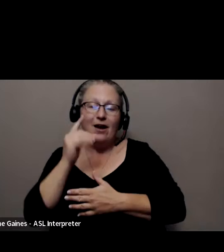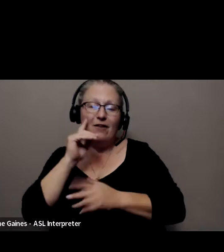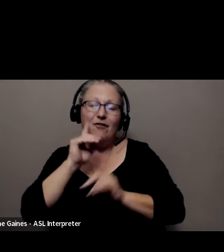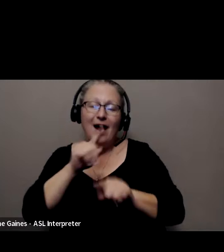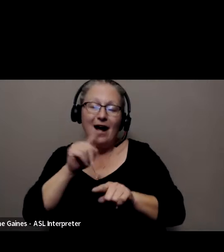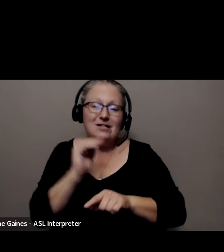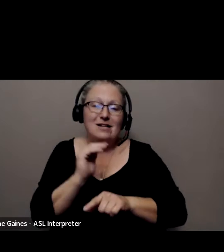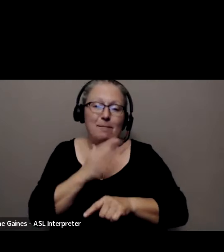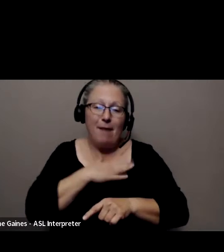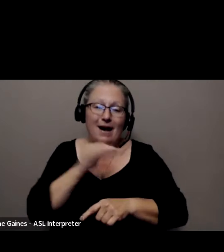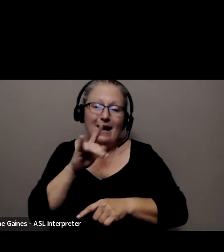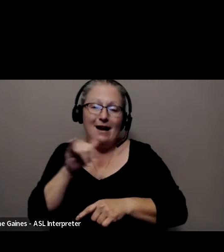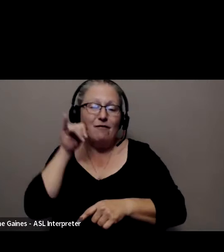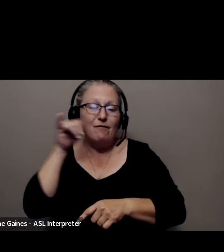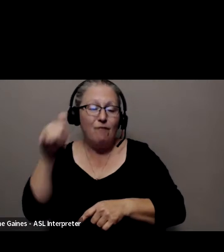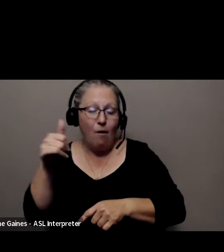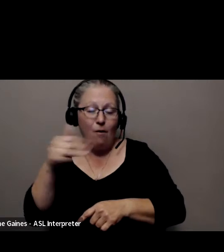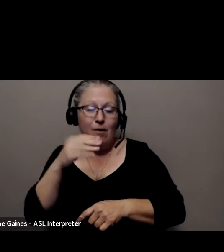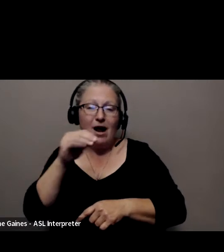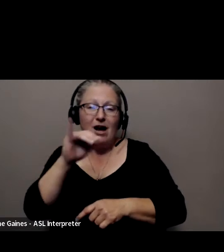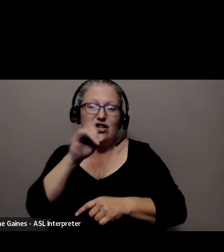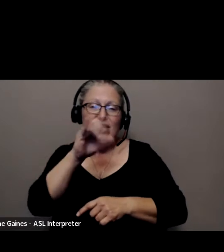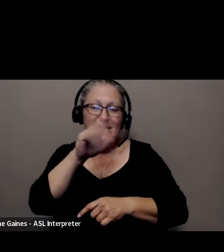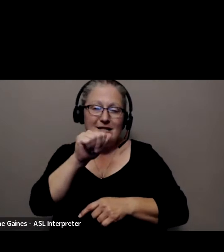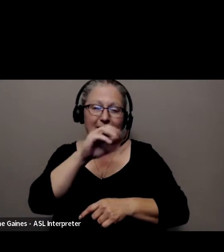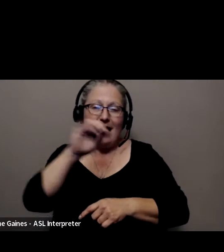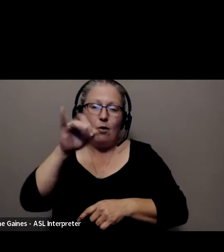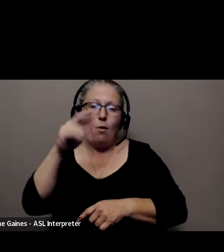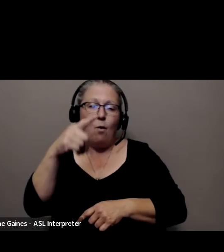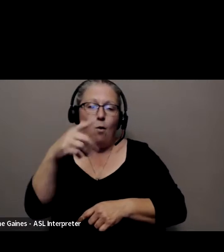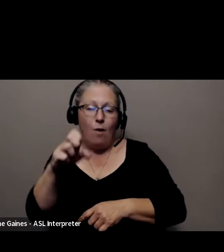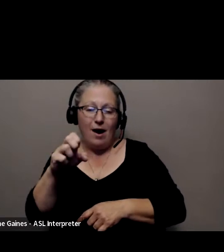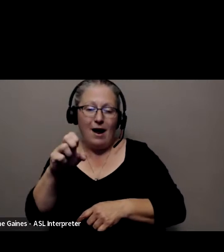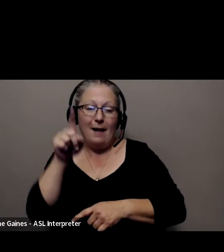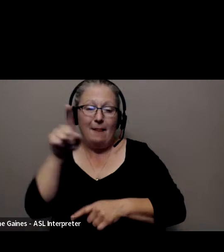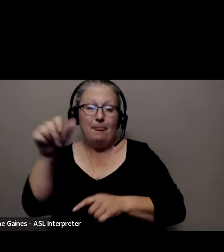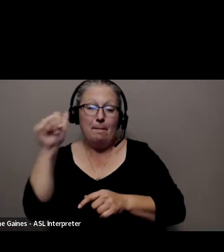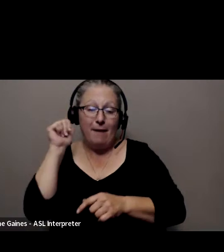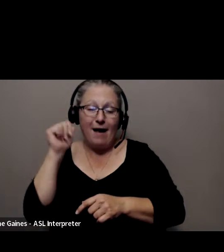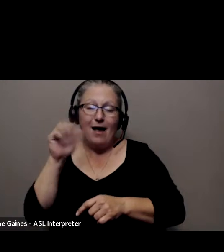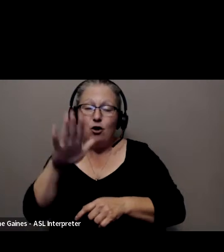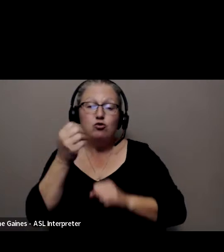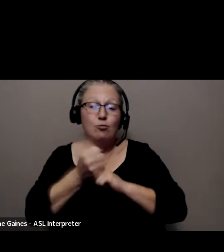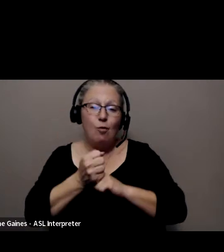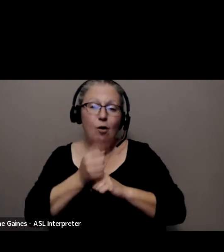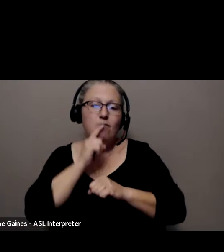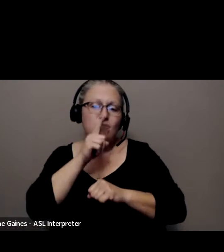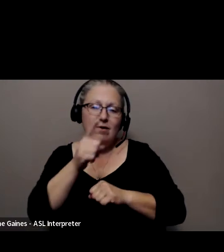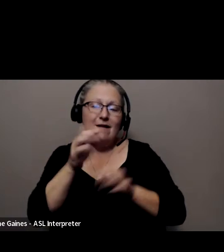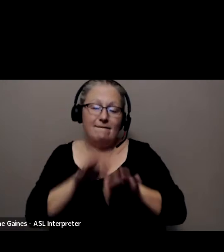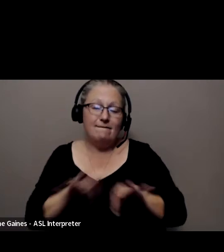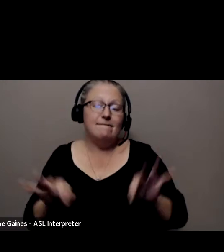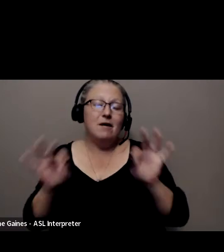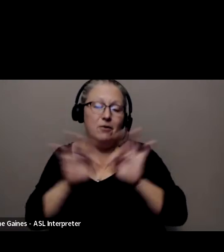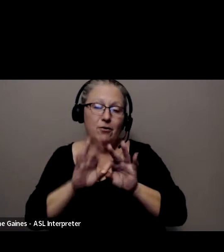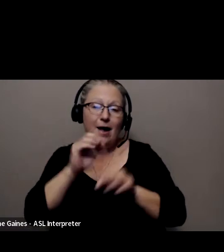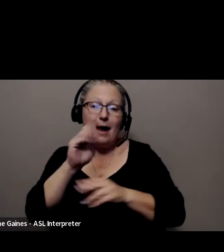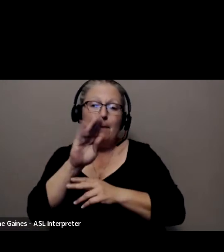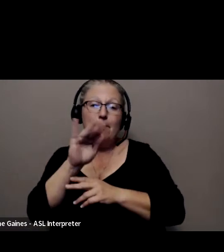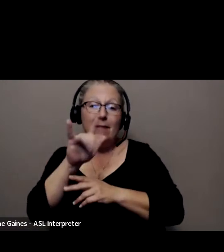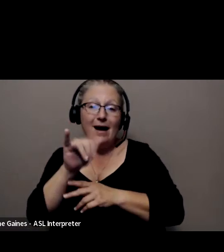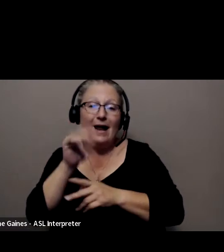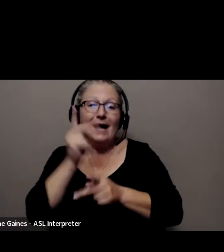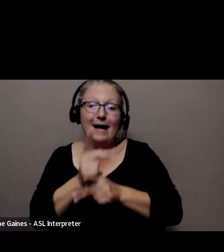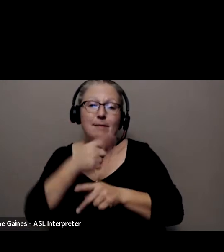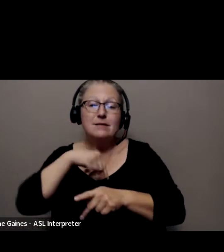calls. Jessica, Jorge in the back over there, your support has been invaluable. And Billy, who keeps us whole